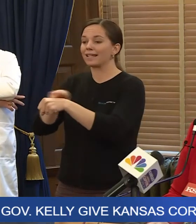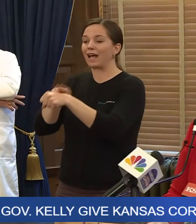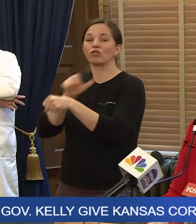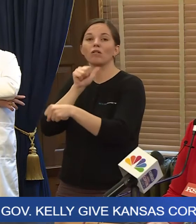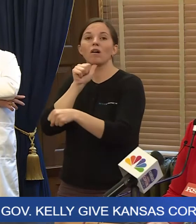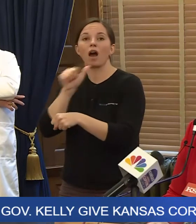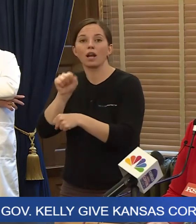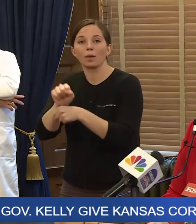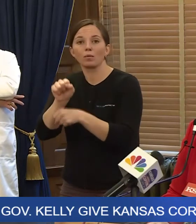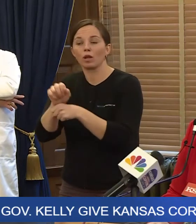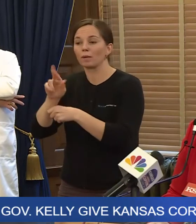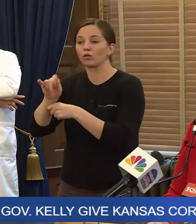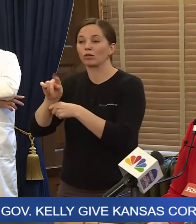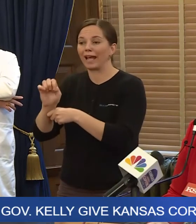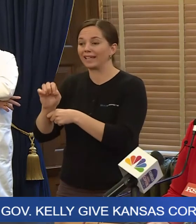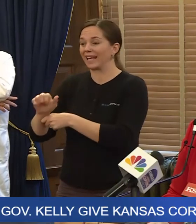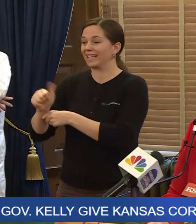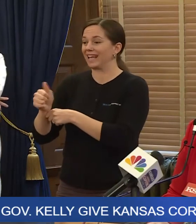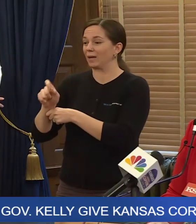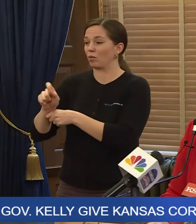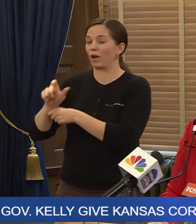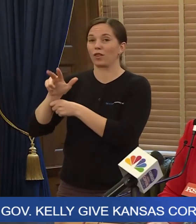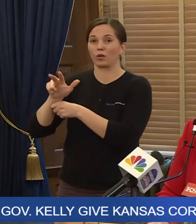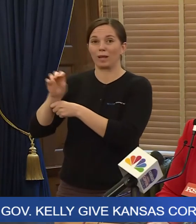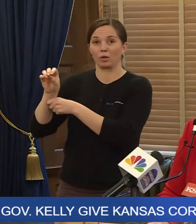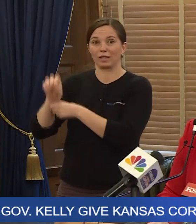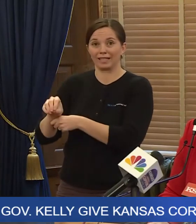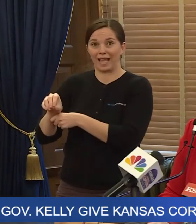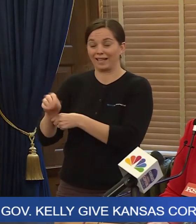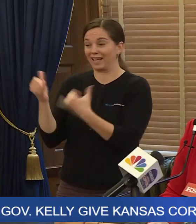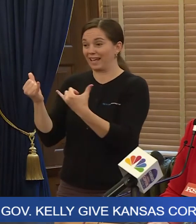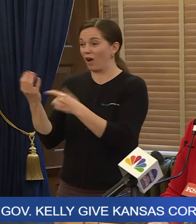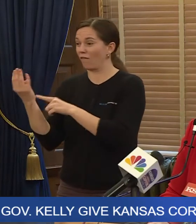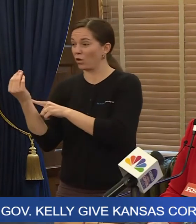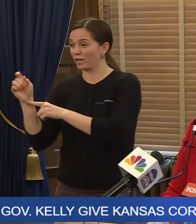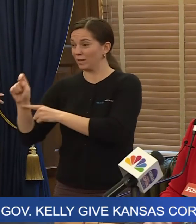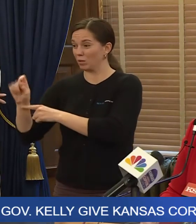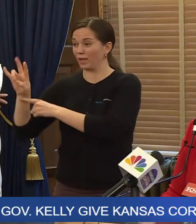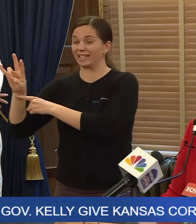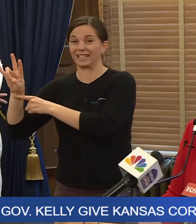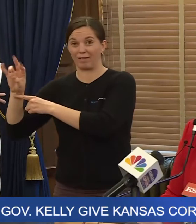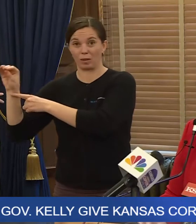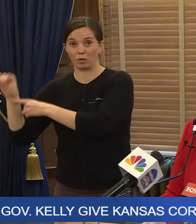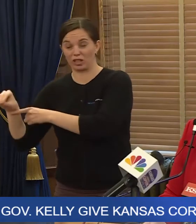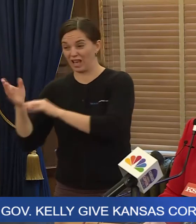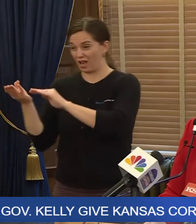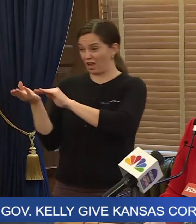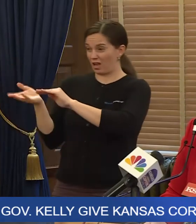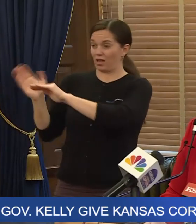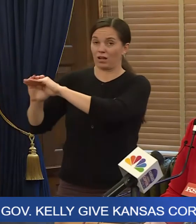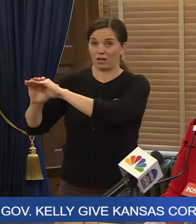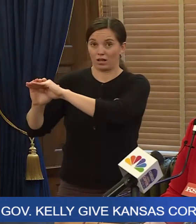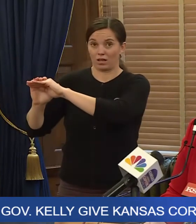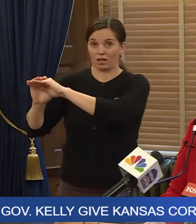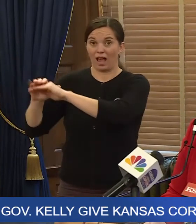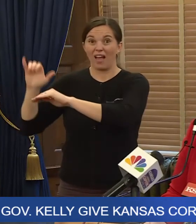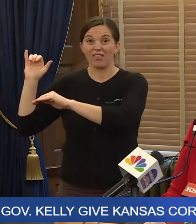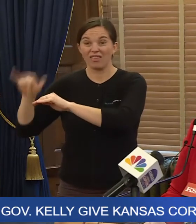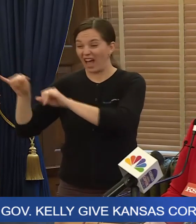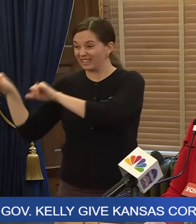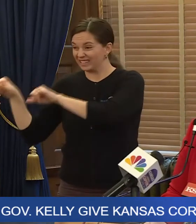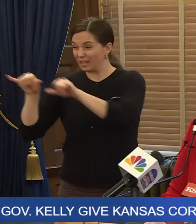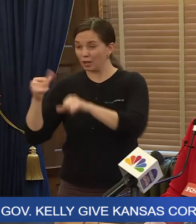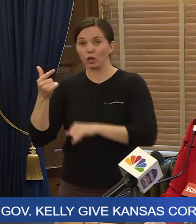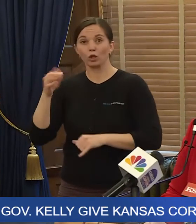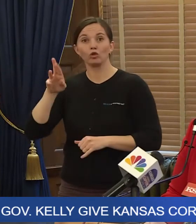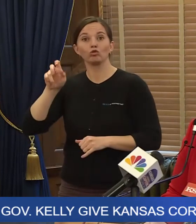rate increase at 10.3 percent points to 14.7%. This magnitude is on par with the Great